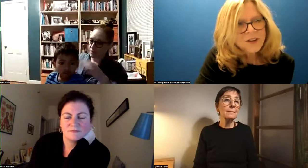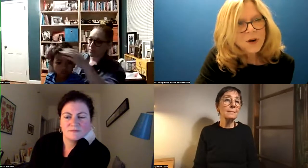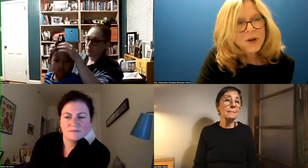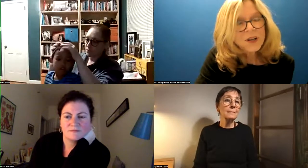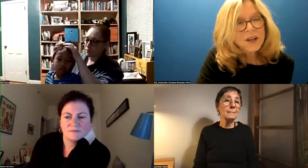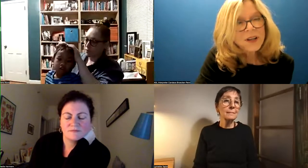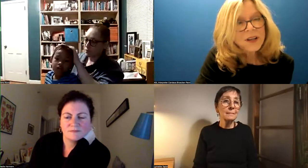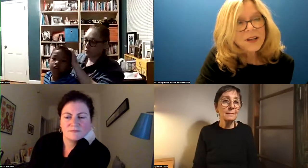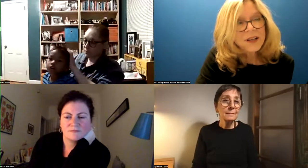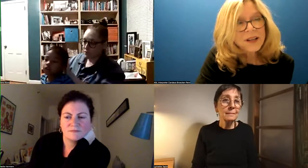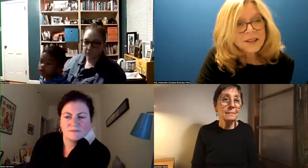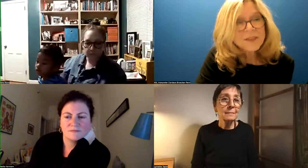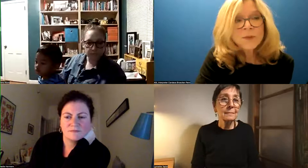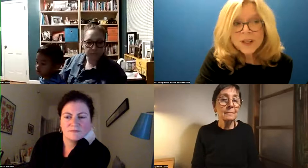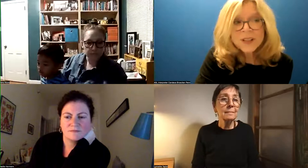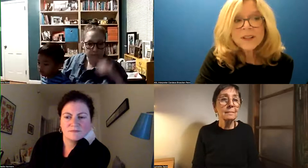So